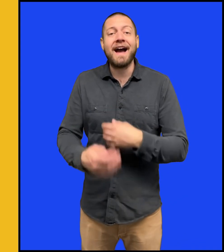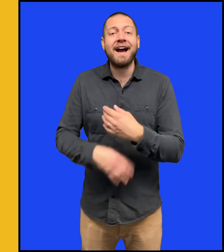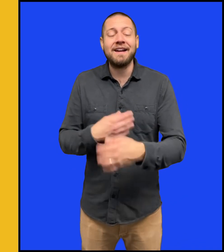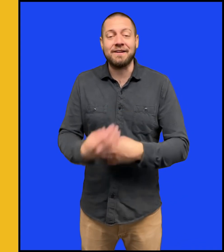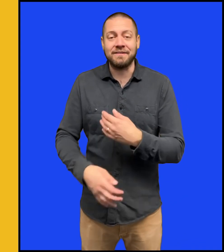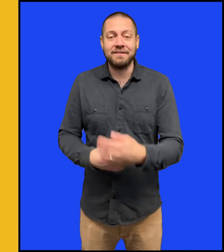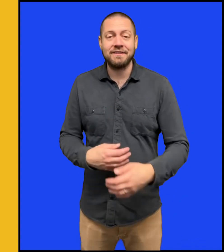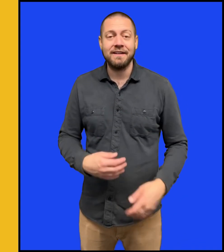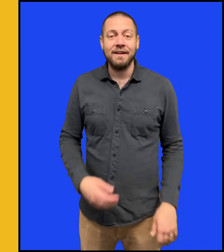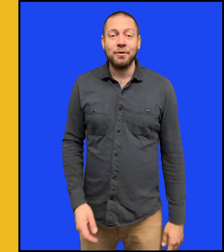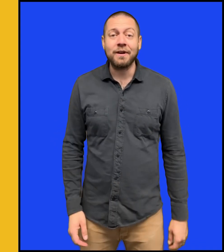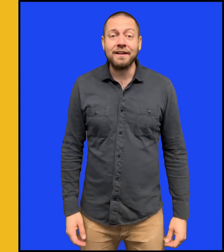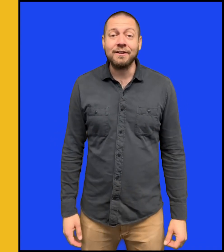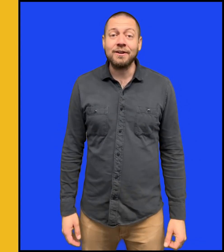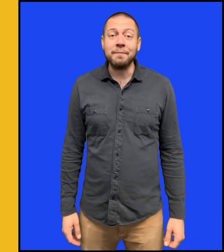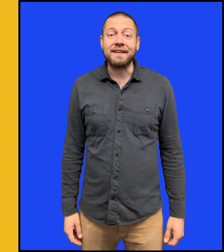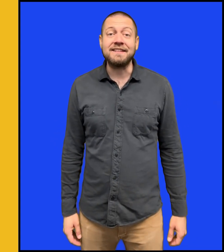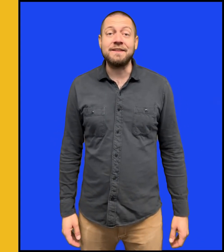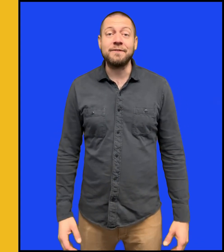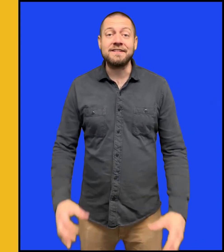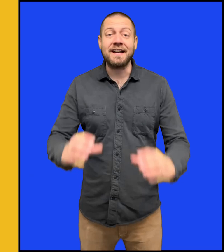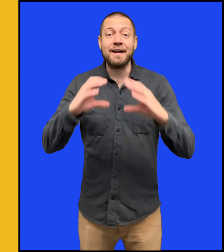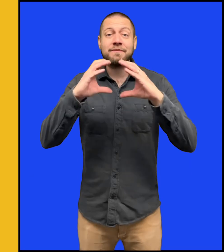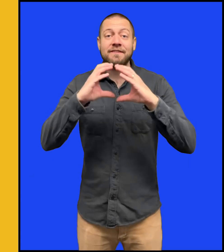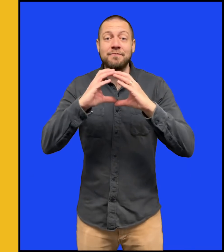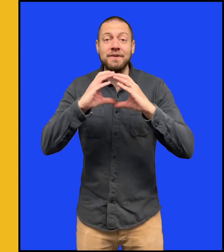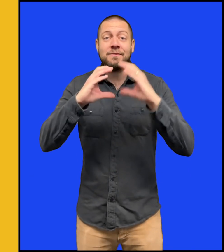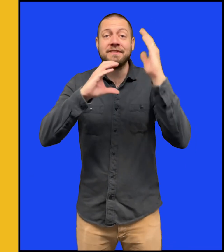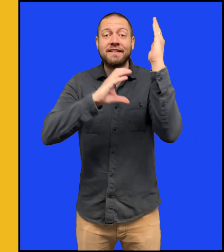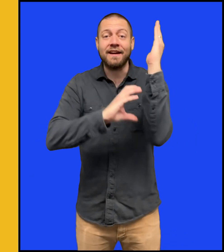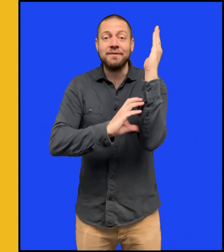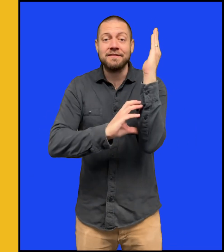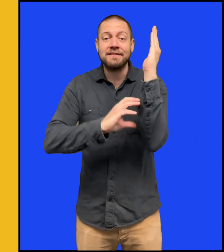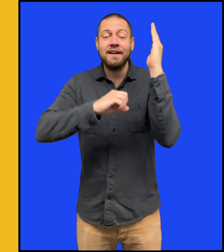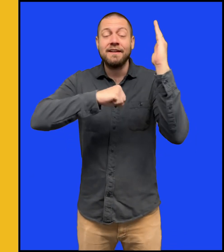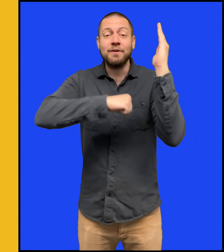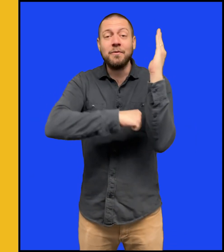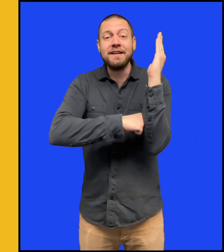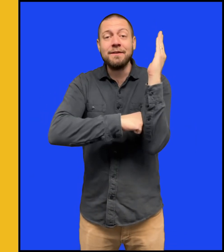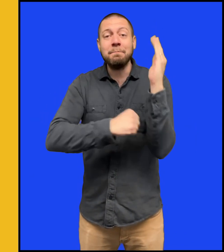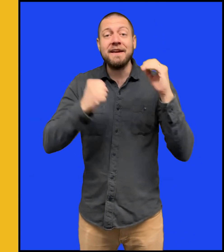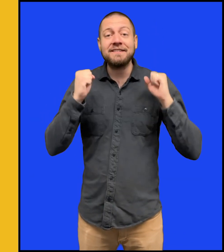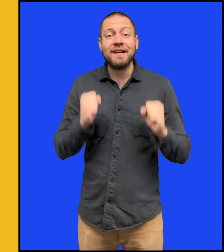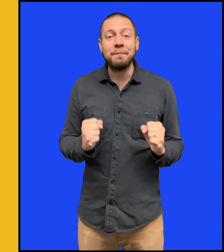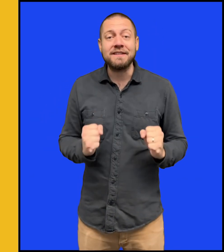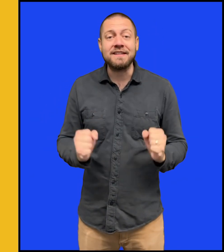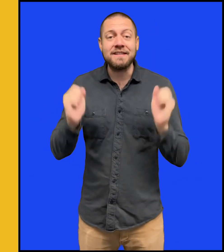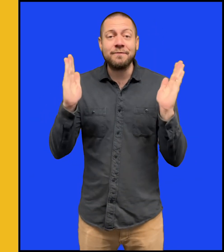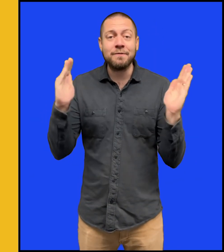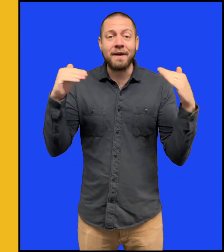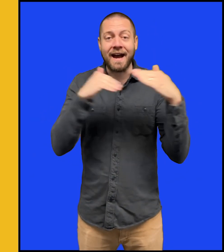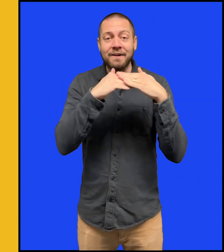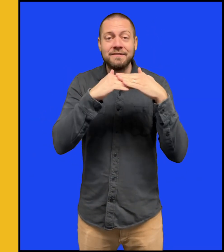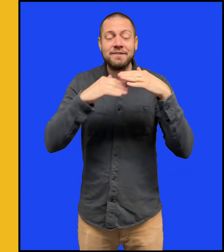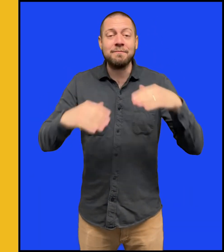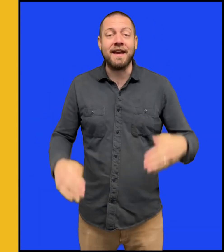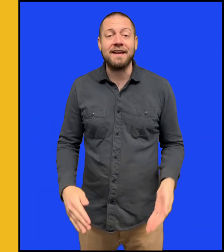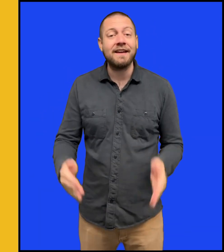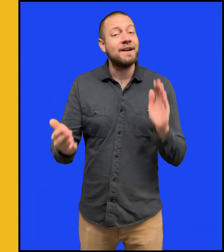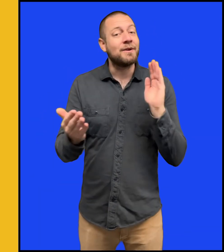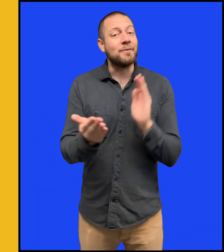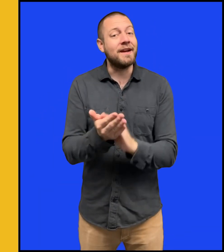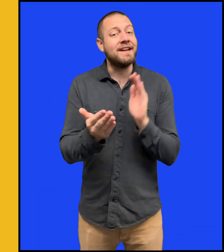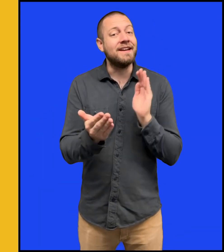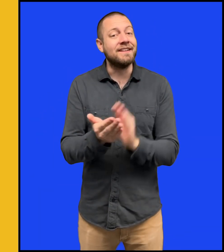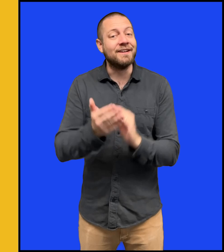different patterns. We're going to learn about the different types of music notes that we can mix up into different patterns to